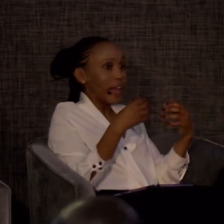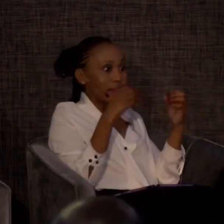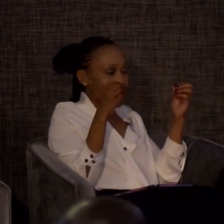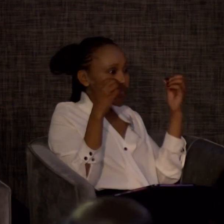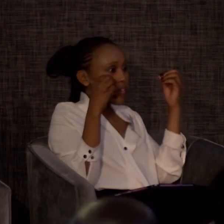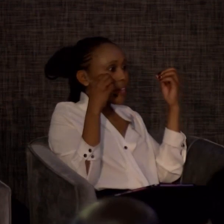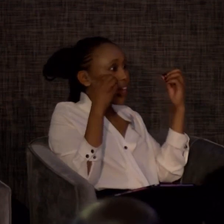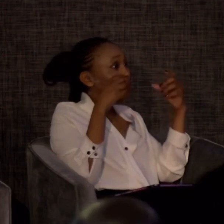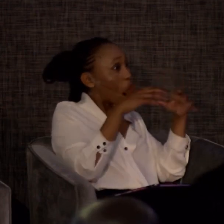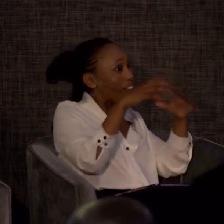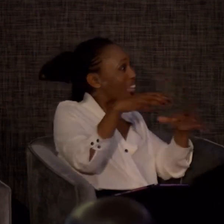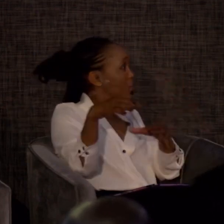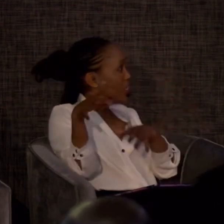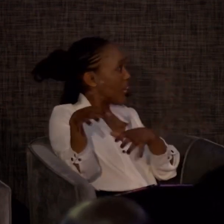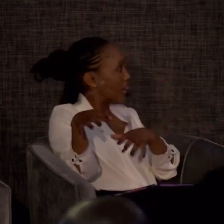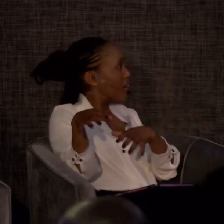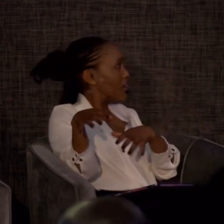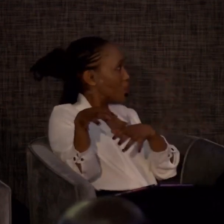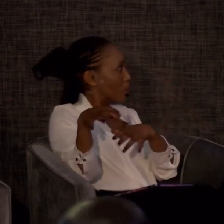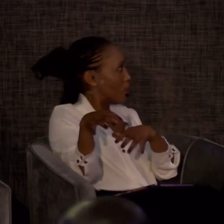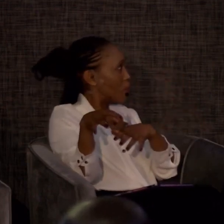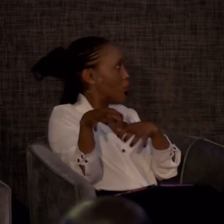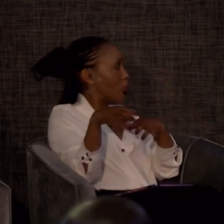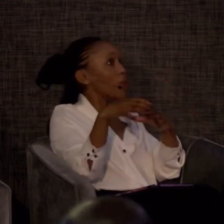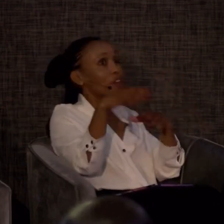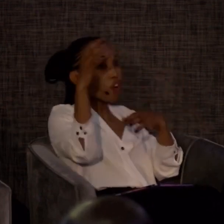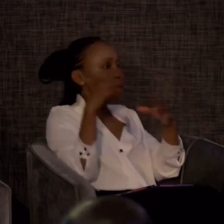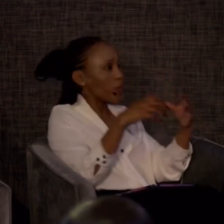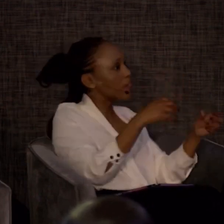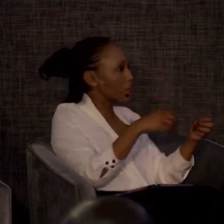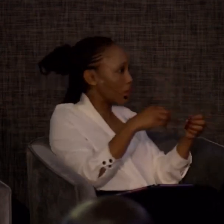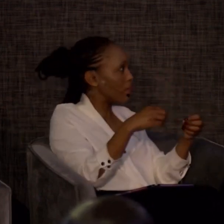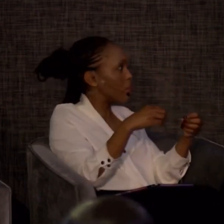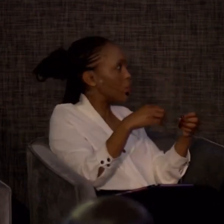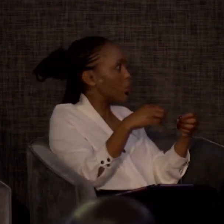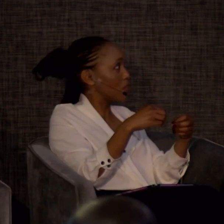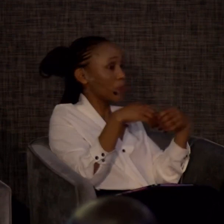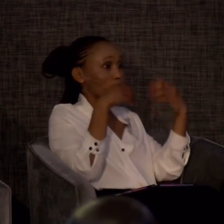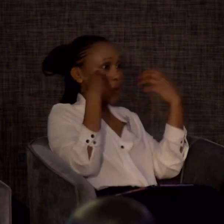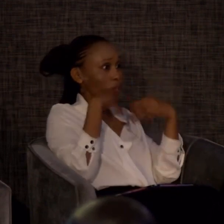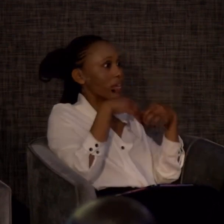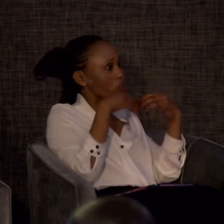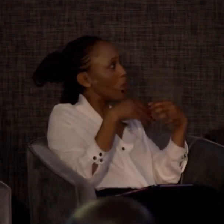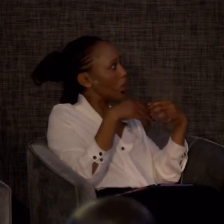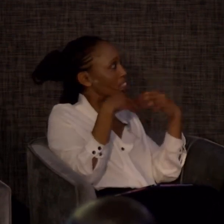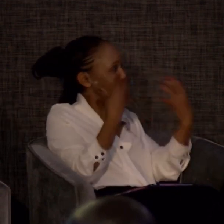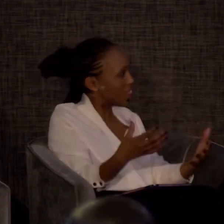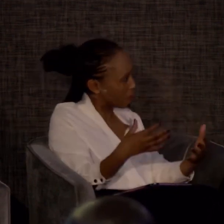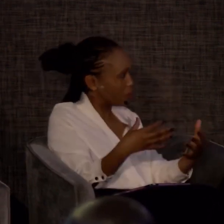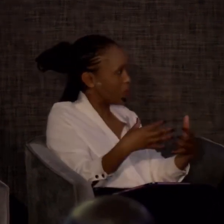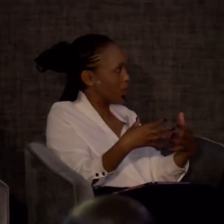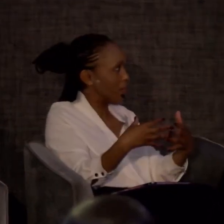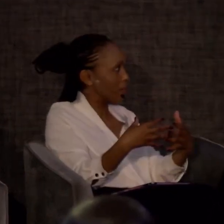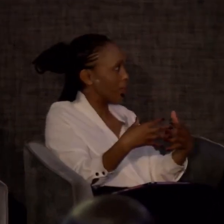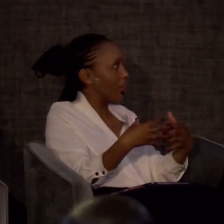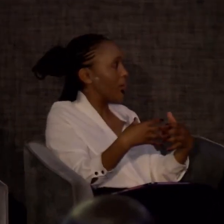And this is that all hands on deck sort of approach, where we're not waiting for government to do things, but where we as corporates see the role that